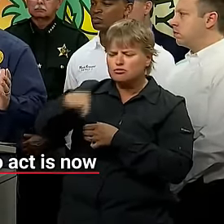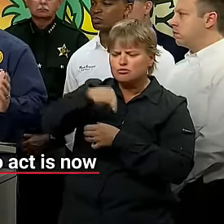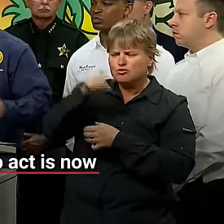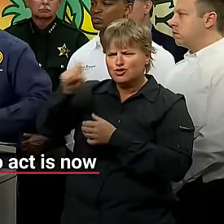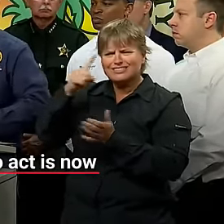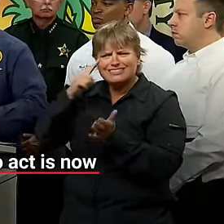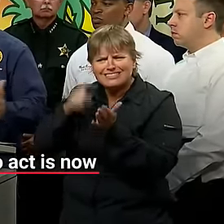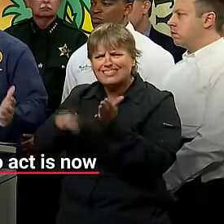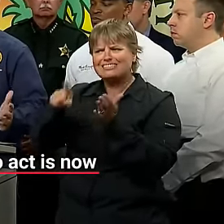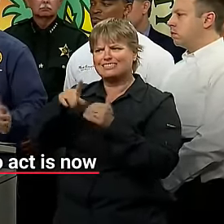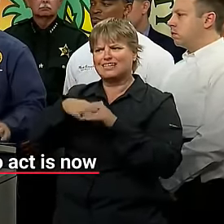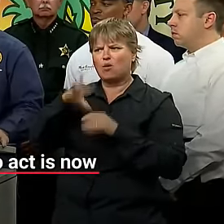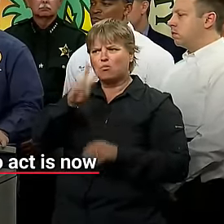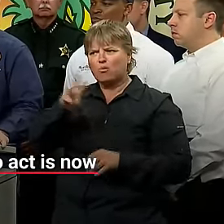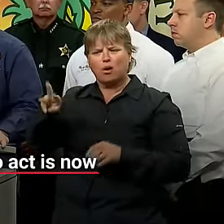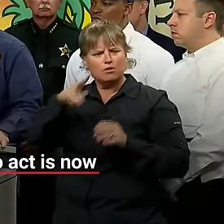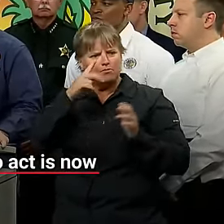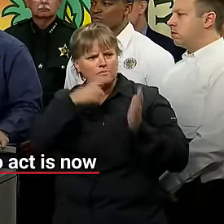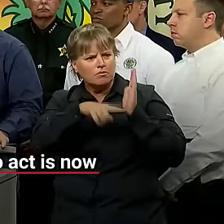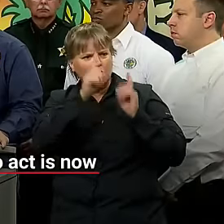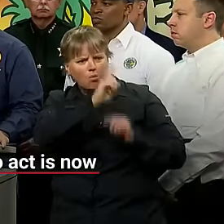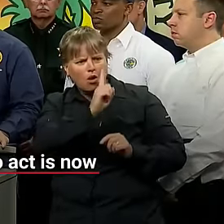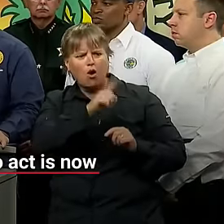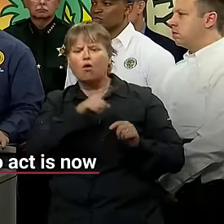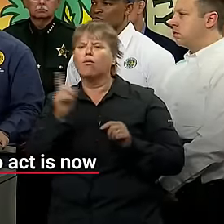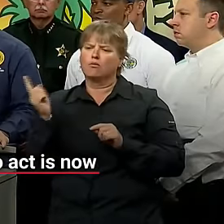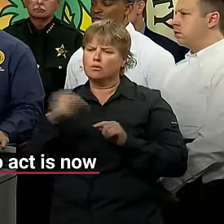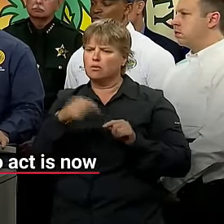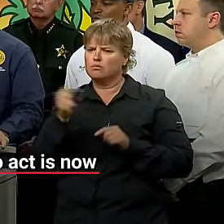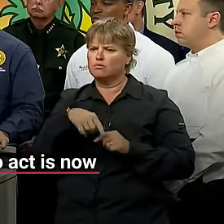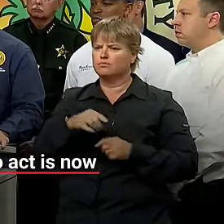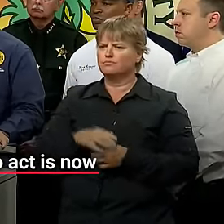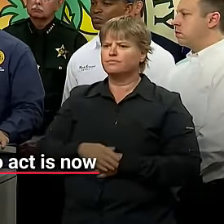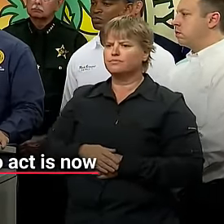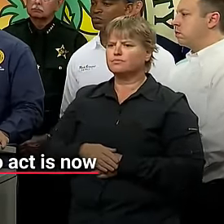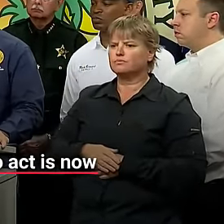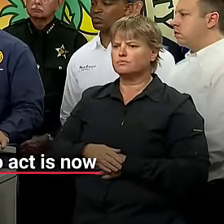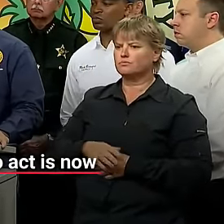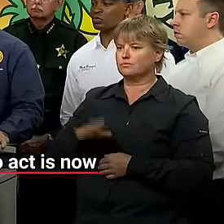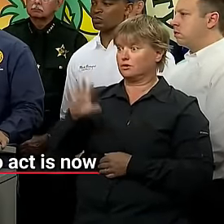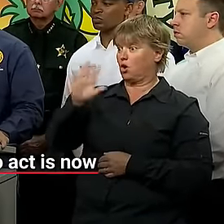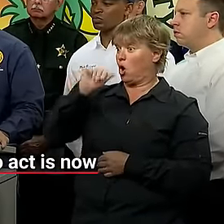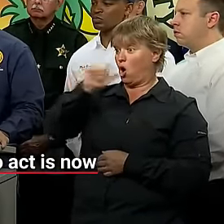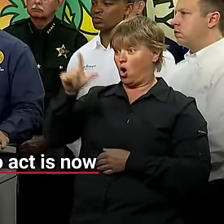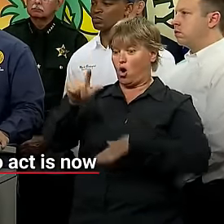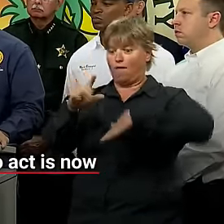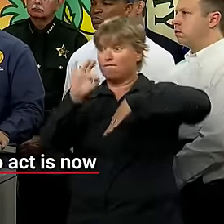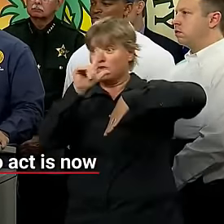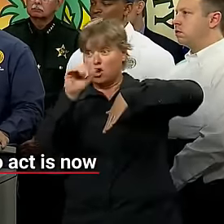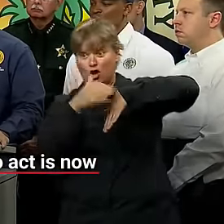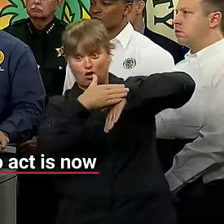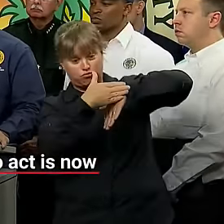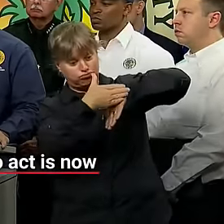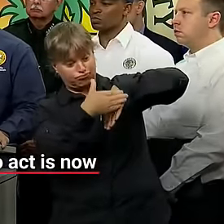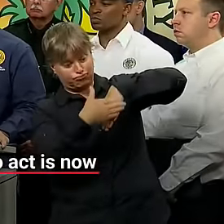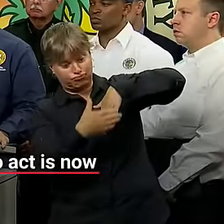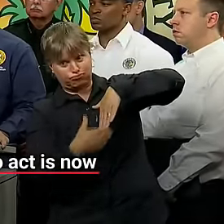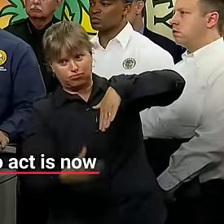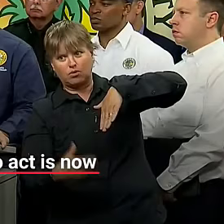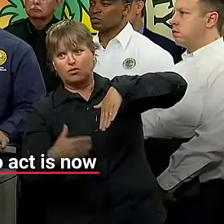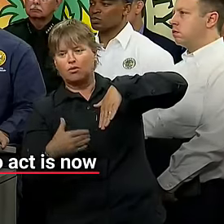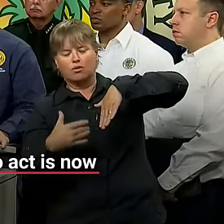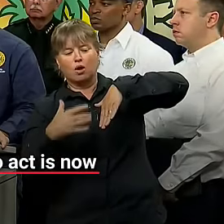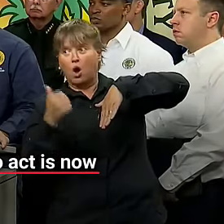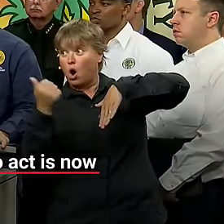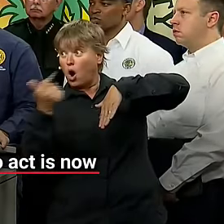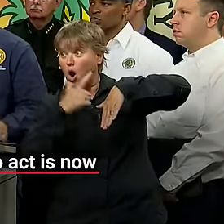on I-95 and just keeps driving. You know, we know this storm is coming in a westerly direction. We know it'll